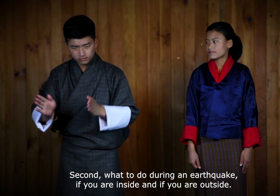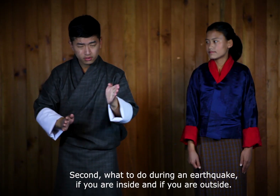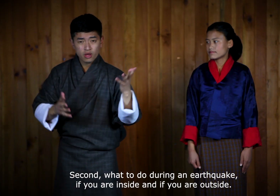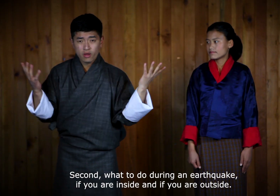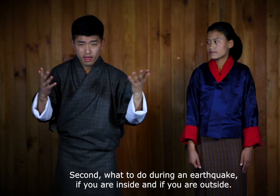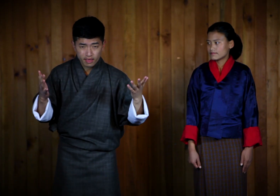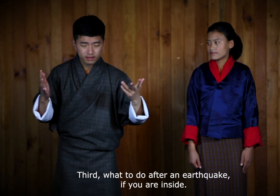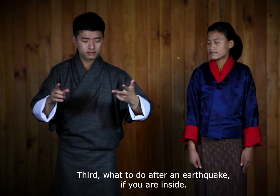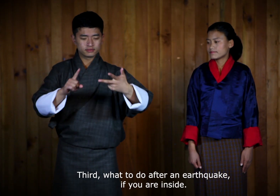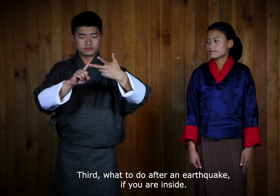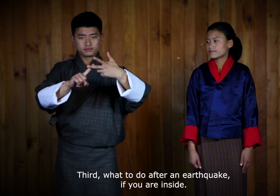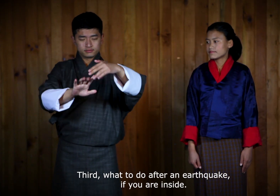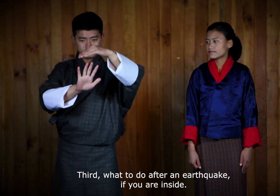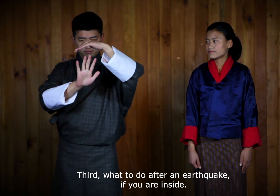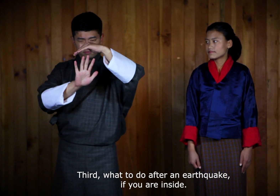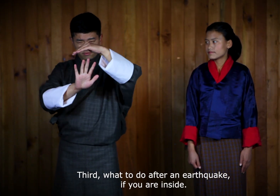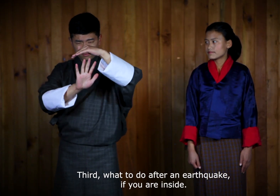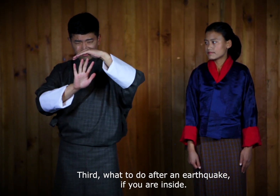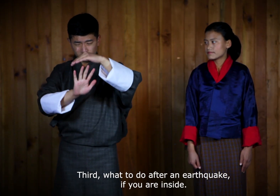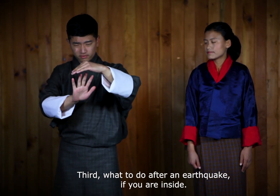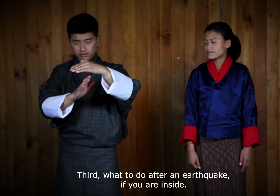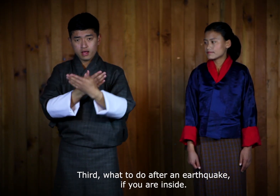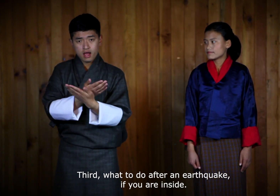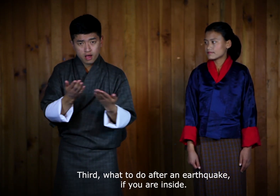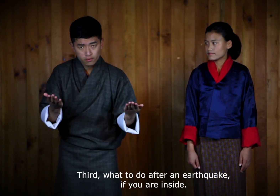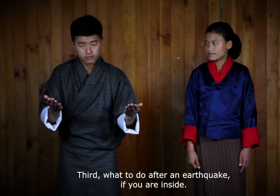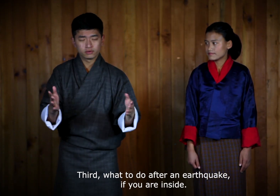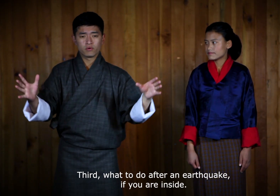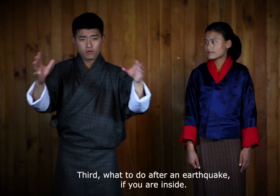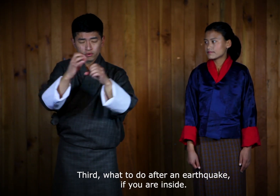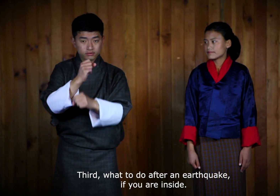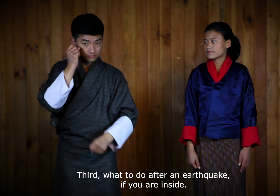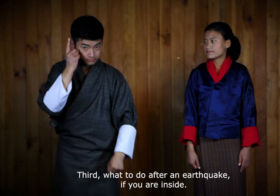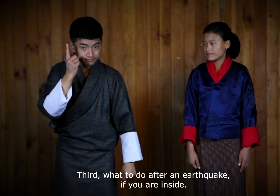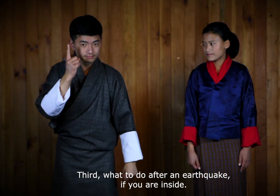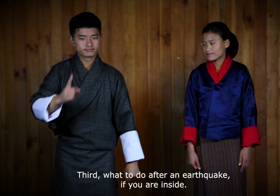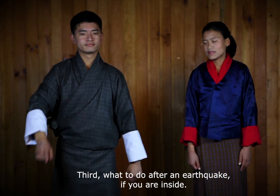outside. Third, what to do after an earthquake, if you are inside.